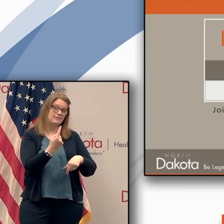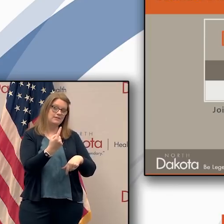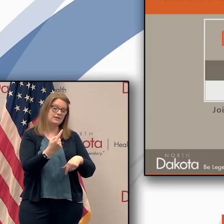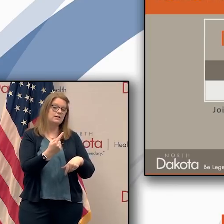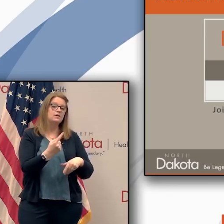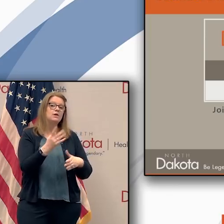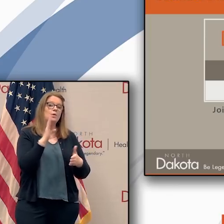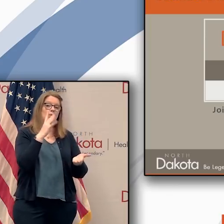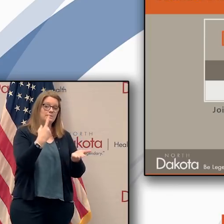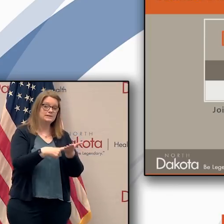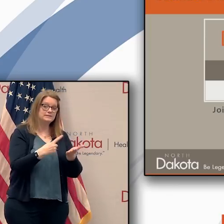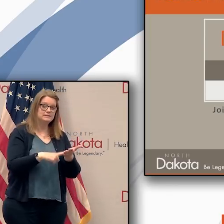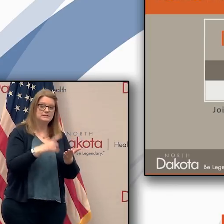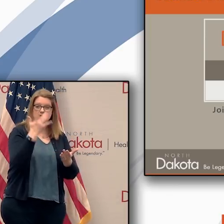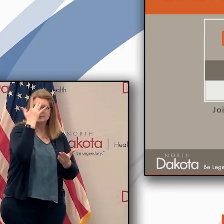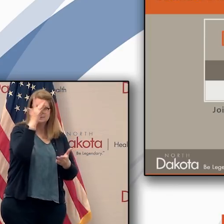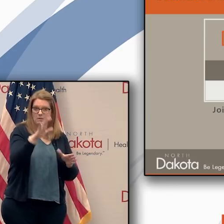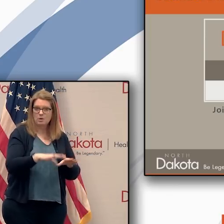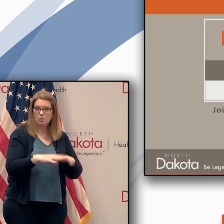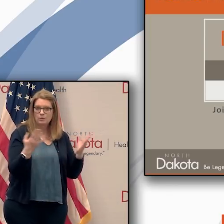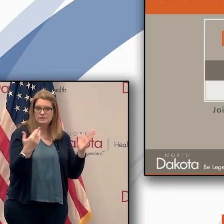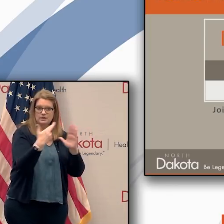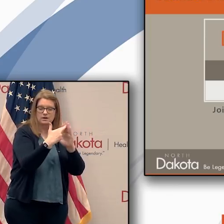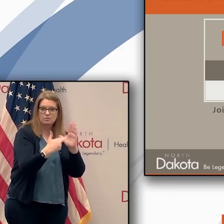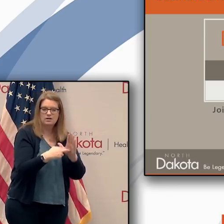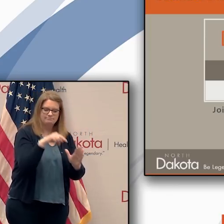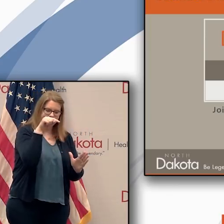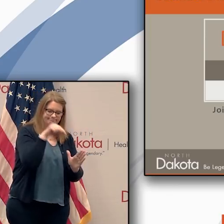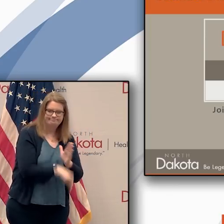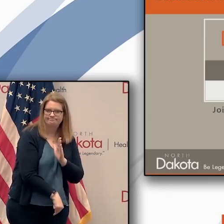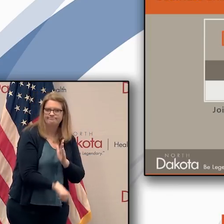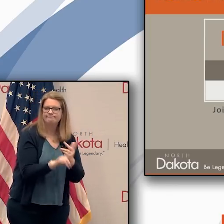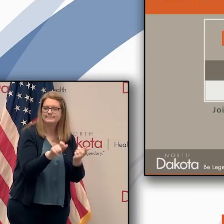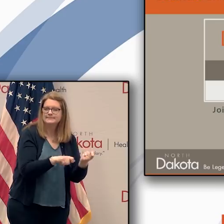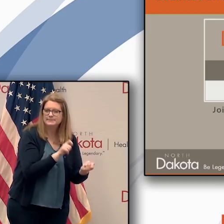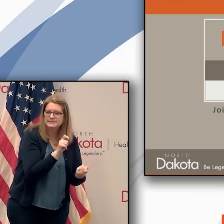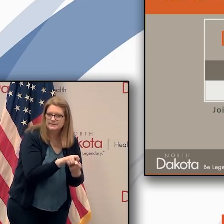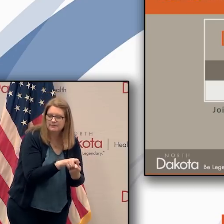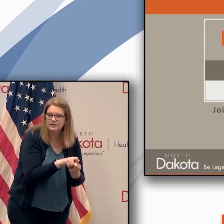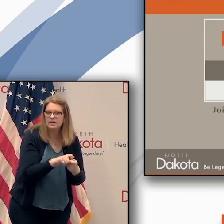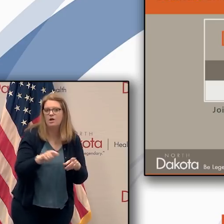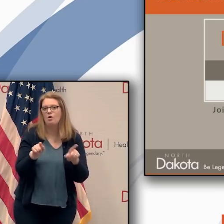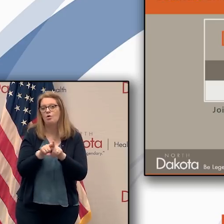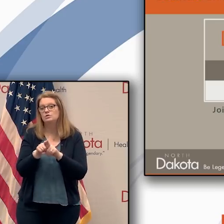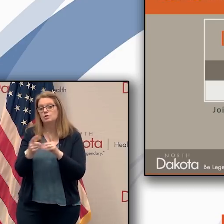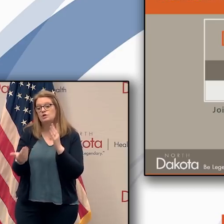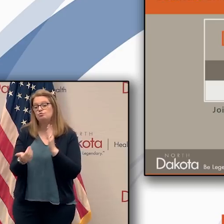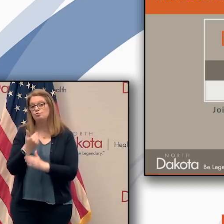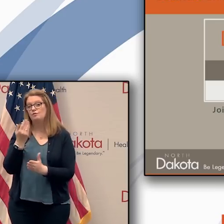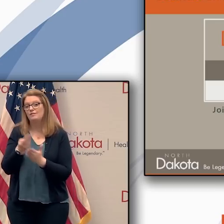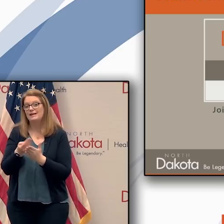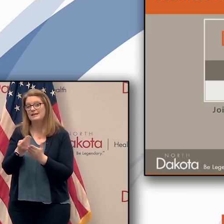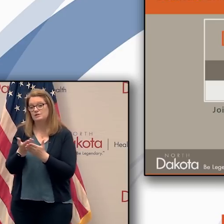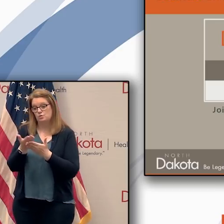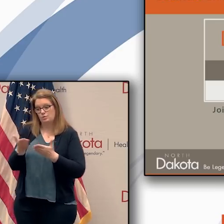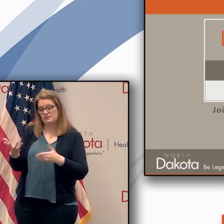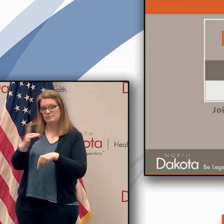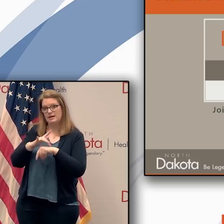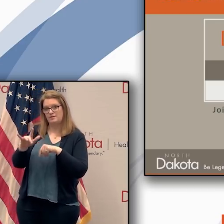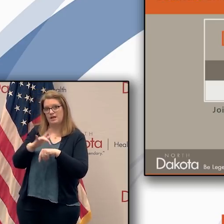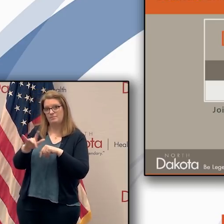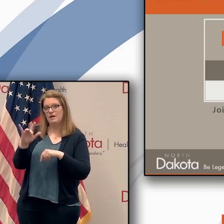be discussing the Smart Restart guidelines in greater detail, as well as new financial resources made available by